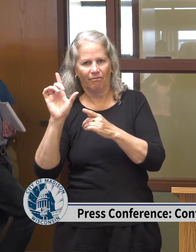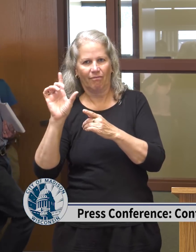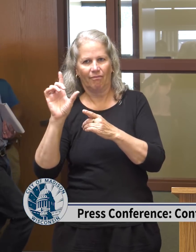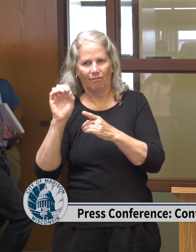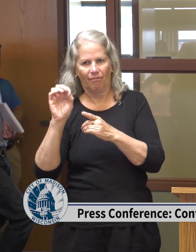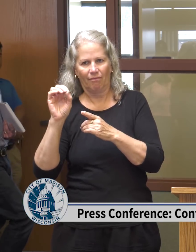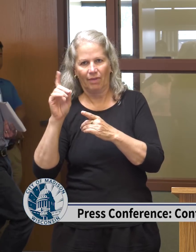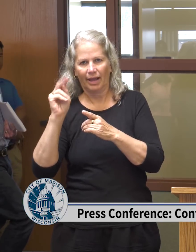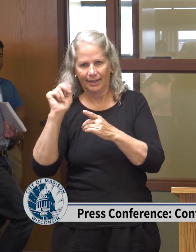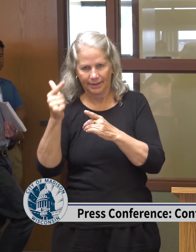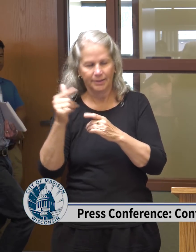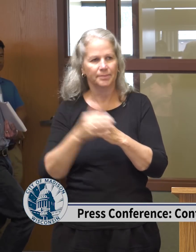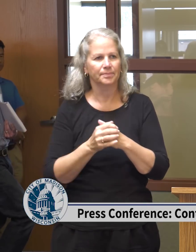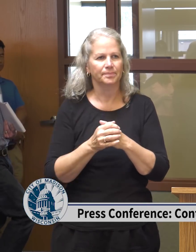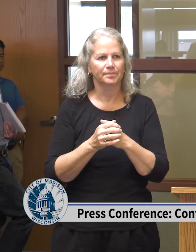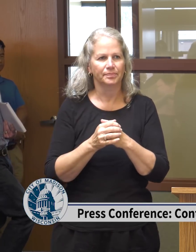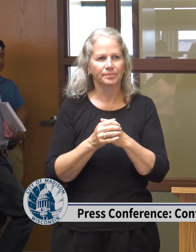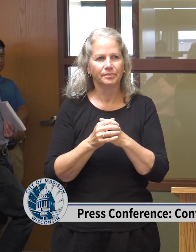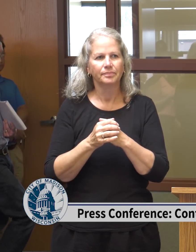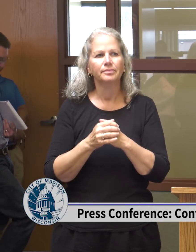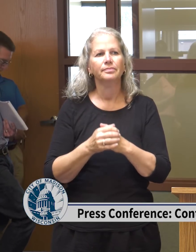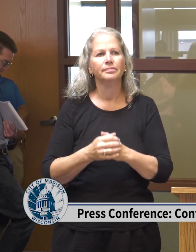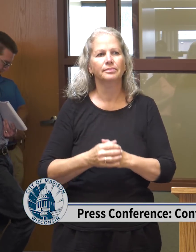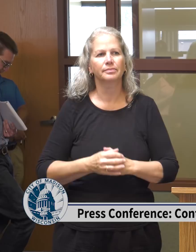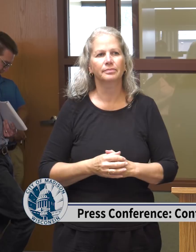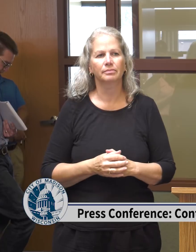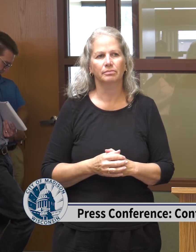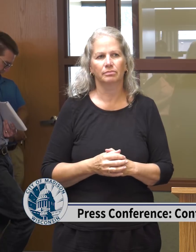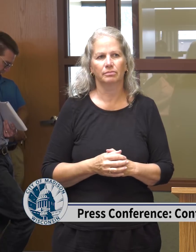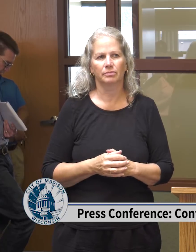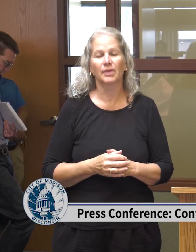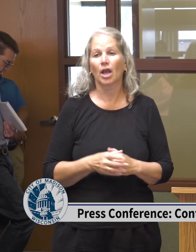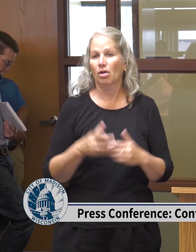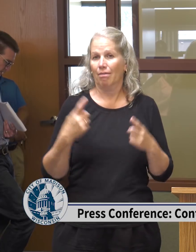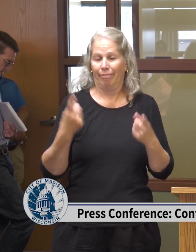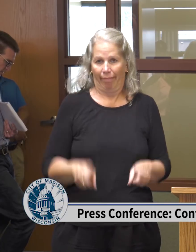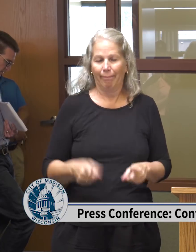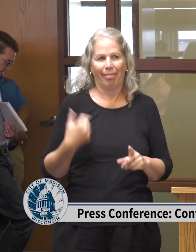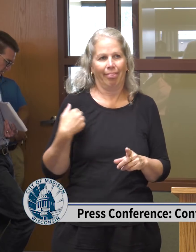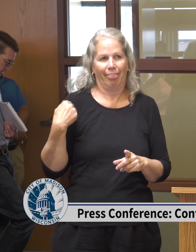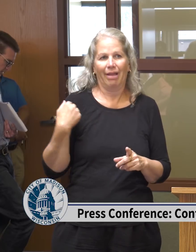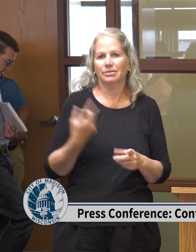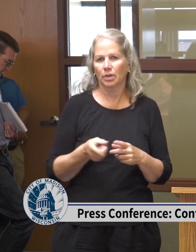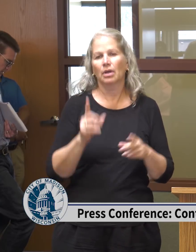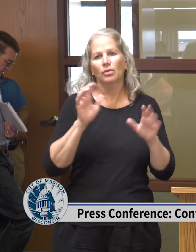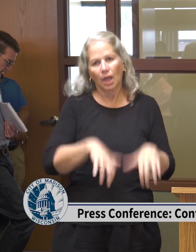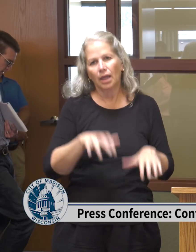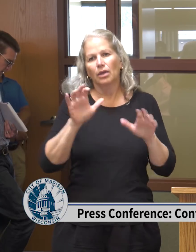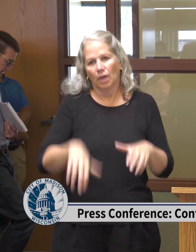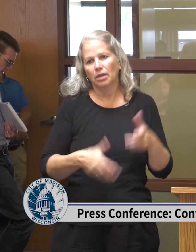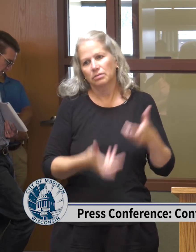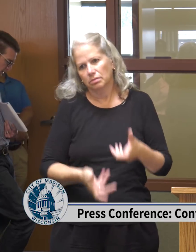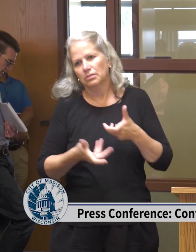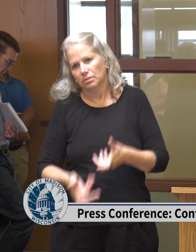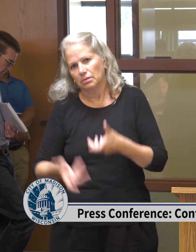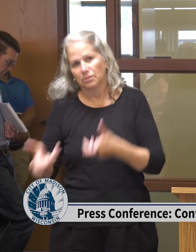lower than predicted. We had a rain event Sunday night